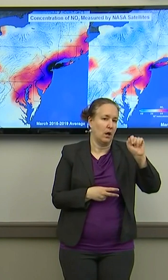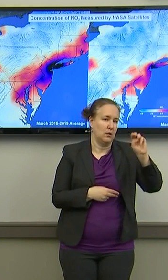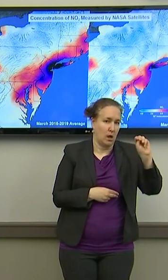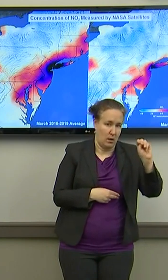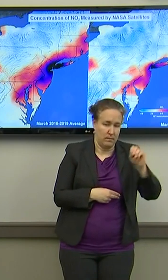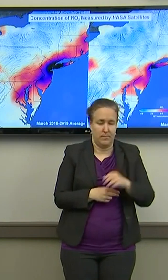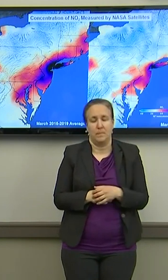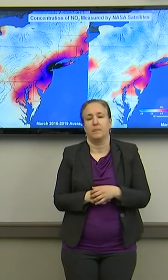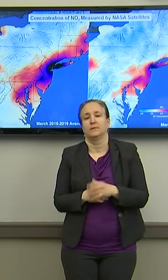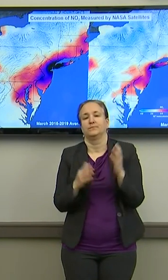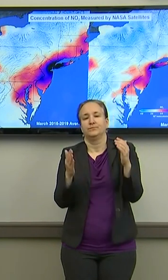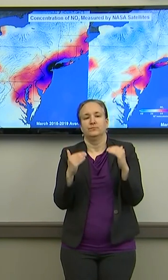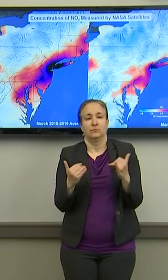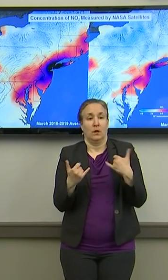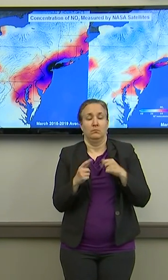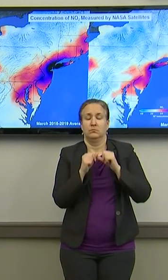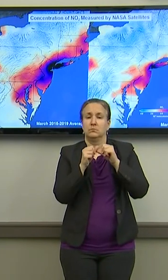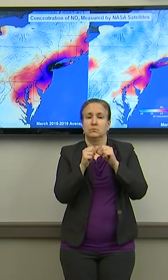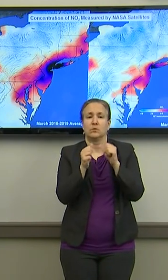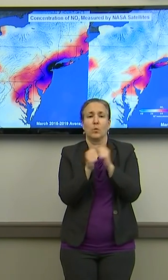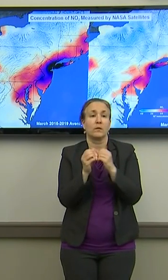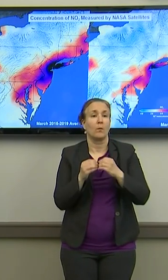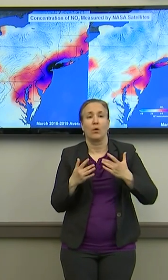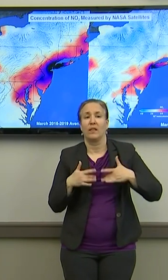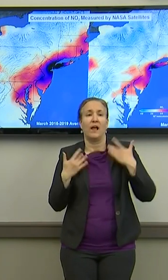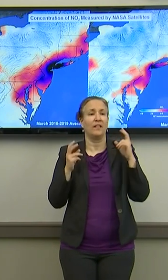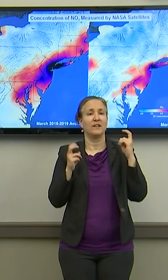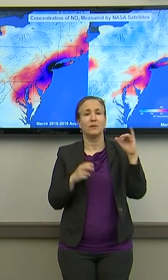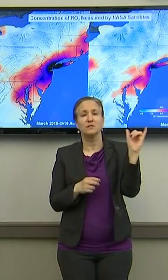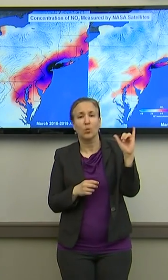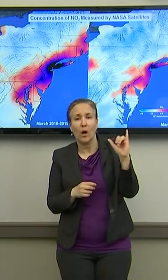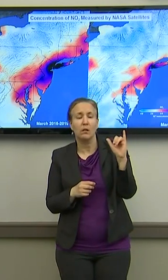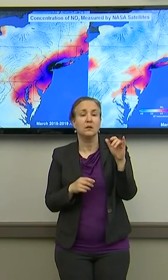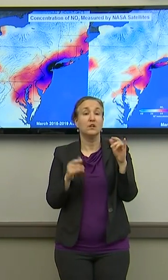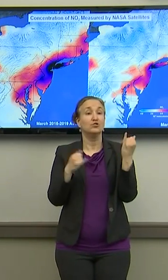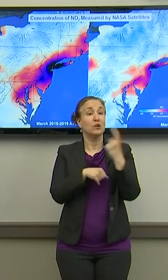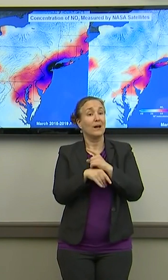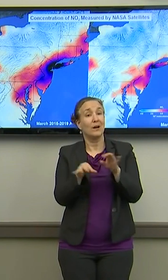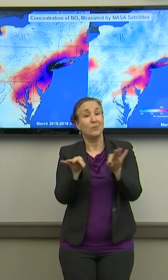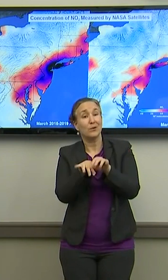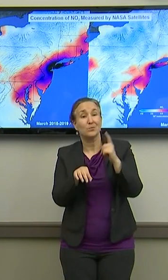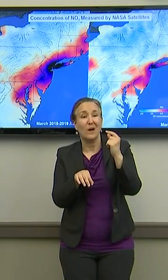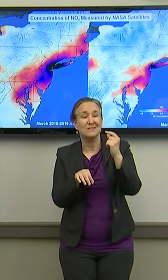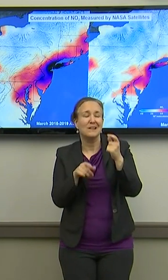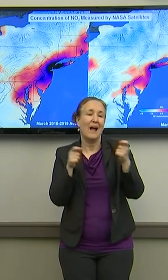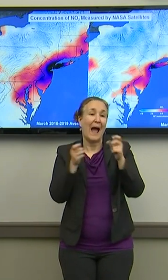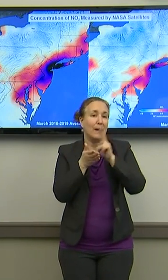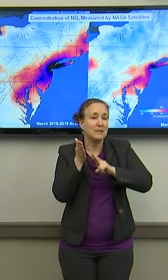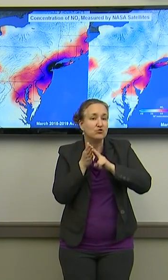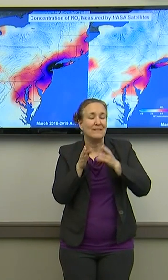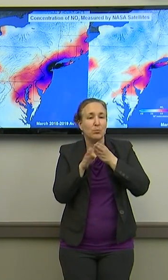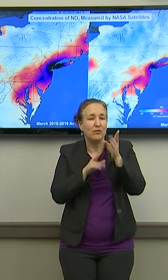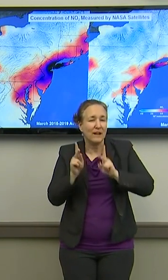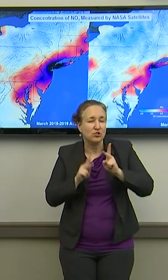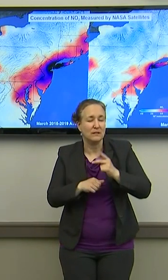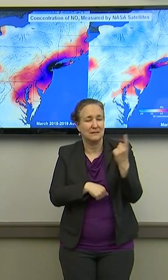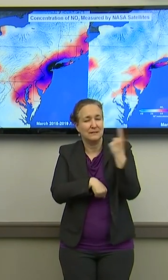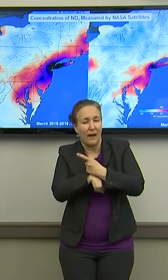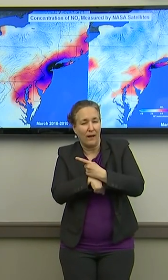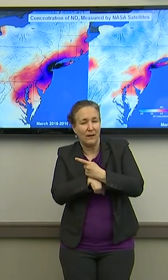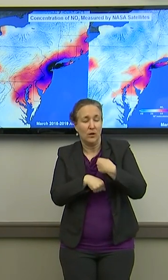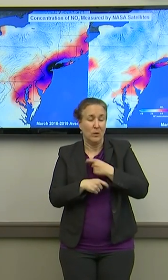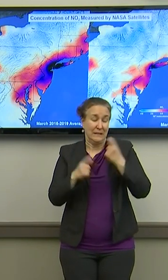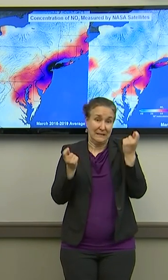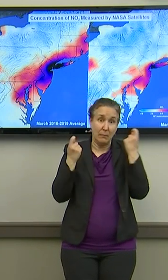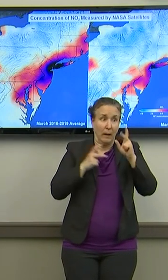And to continue with the lighter theme as well, but also important, today is Administrative Professionals Day, when we celebrate the